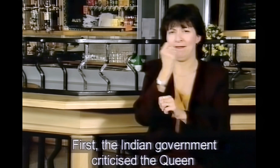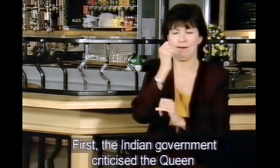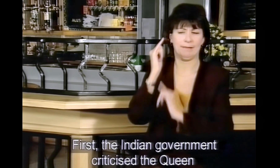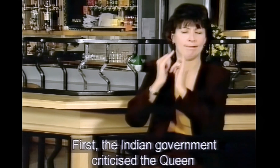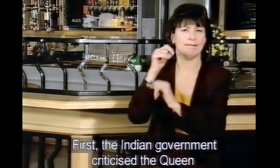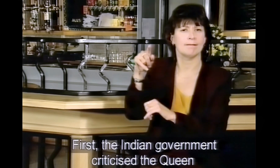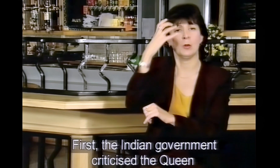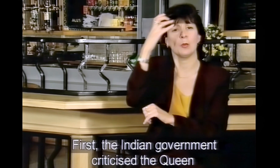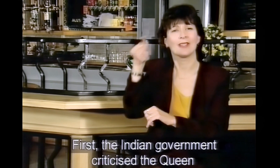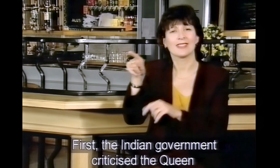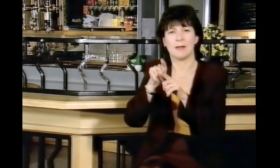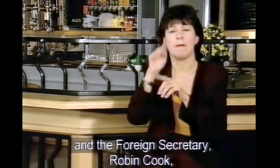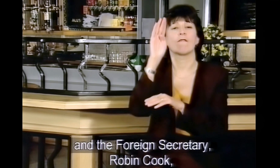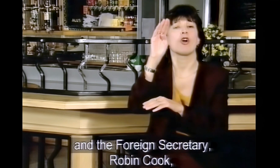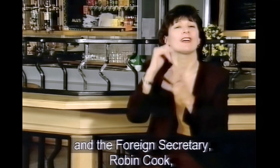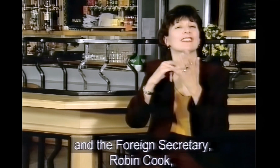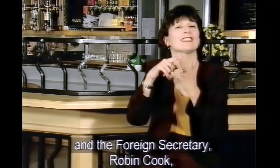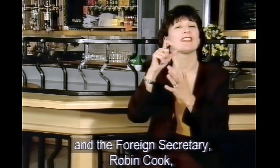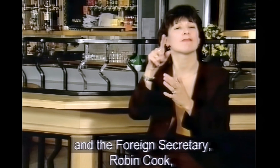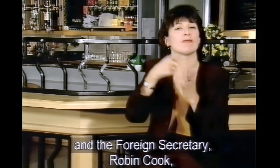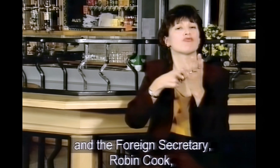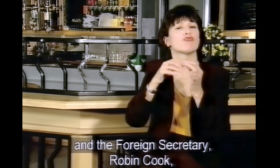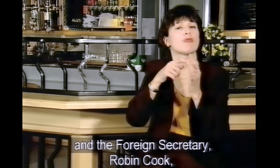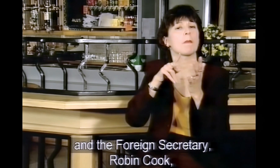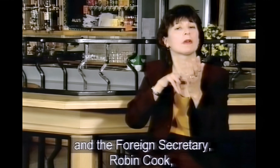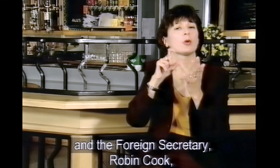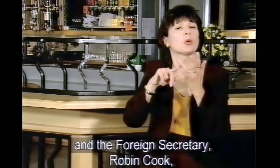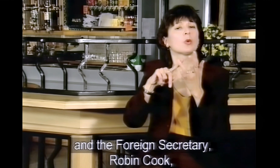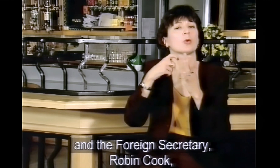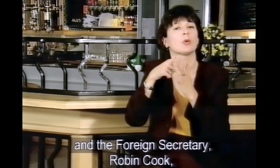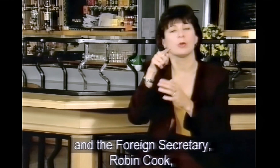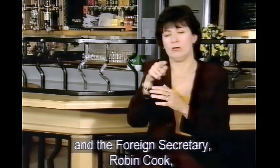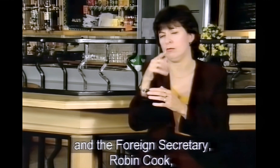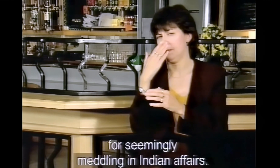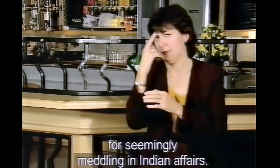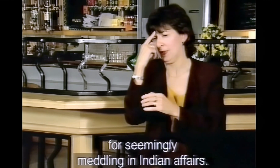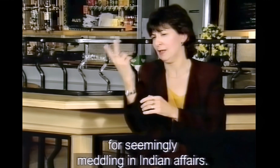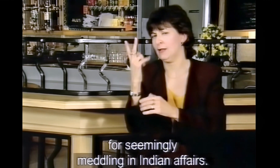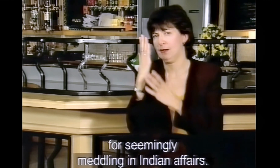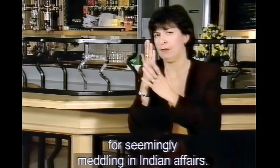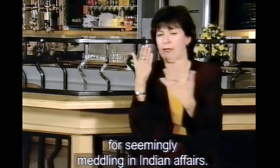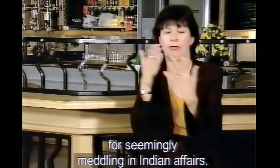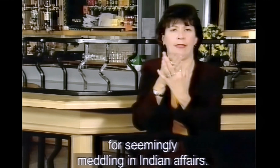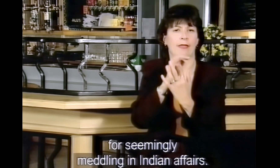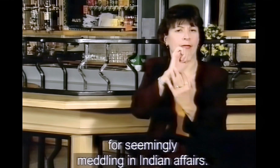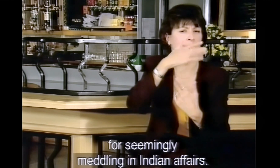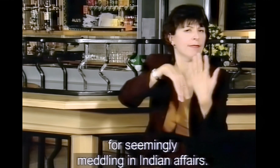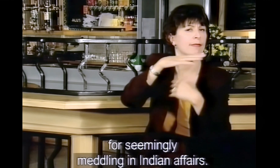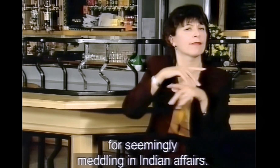happened. First, the Indian government criticised the Queen and the Foreign Secretary, Robin Cook, for seemingly meddling in Indian